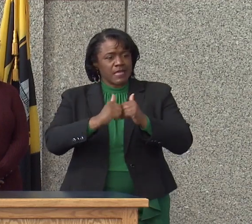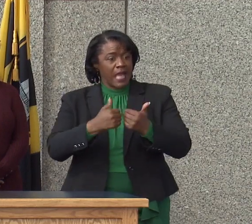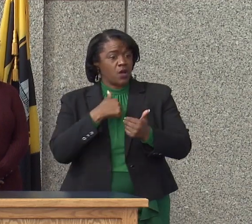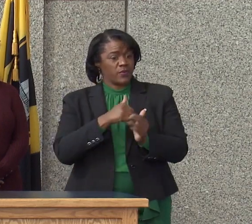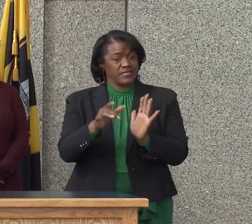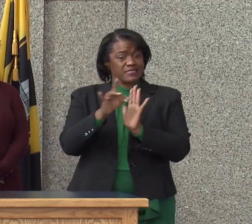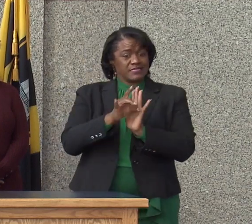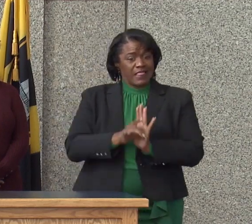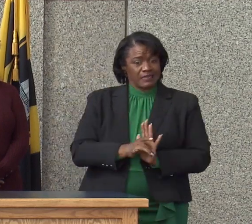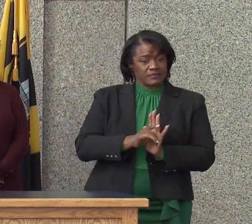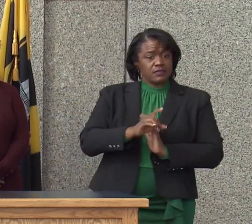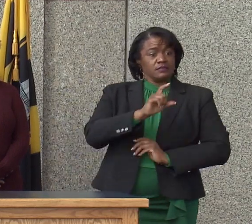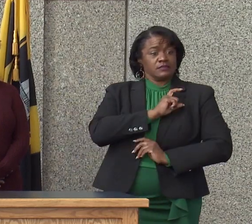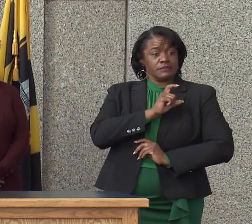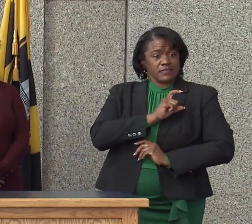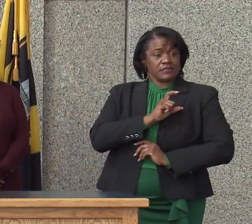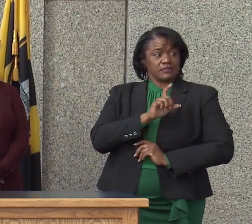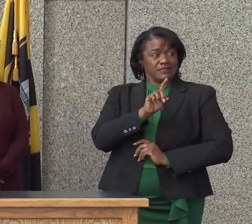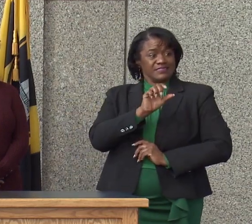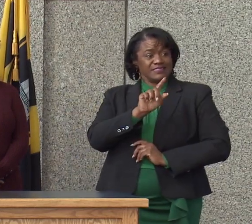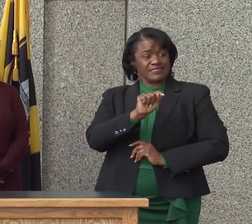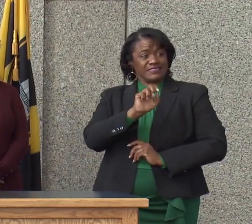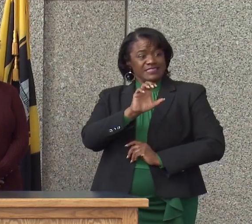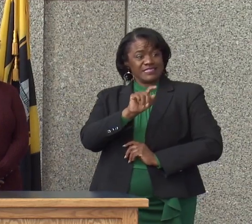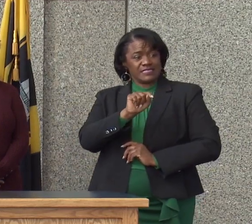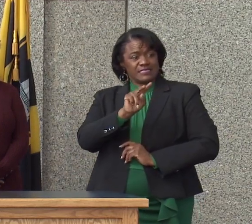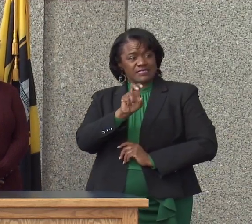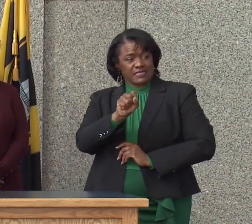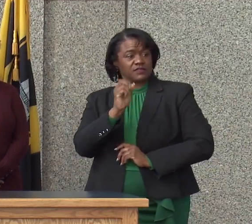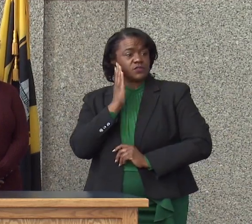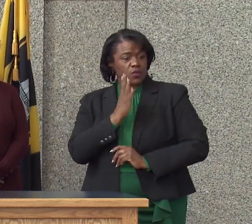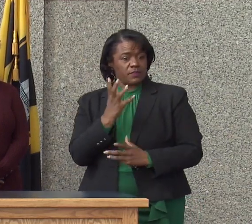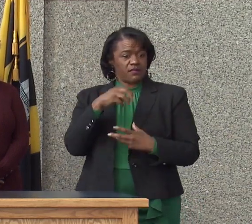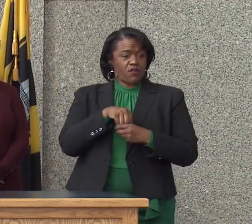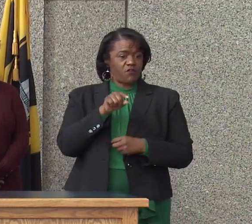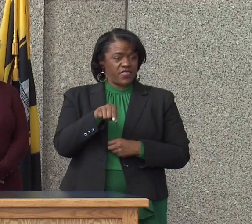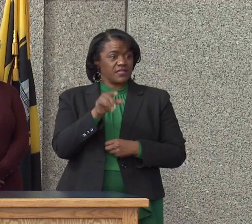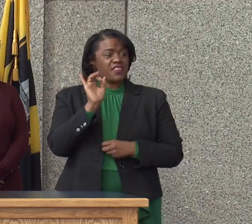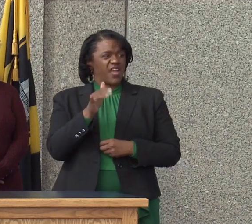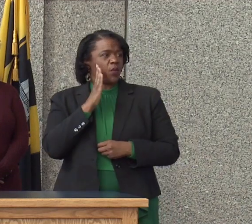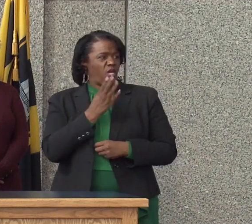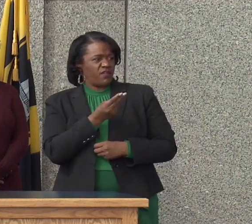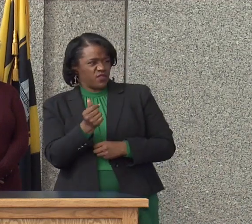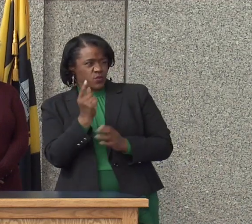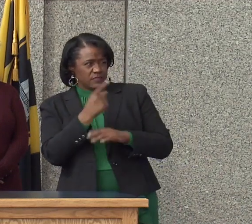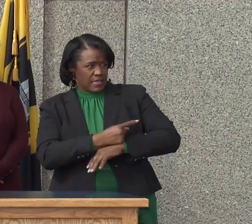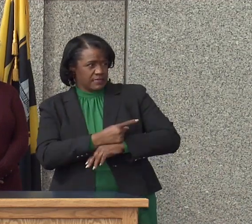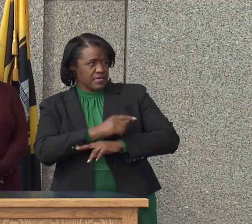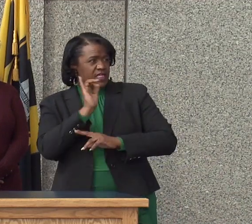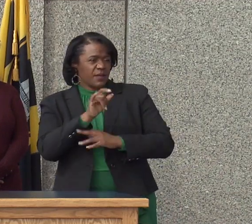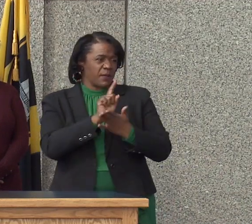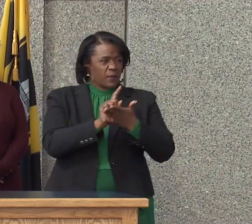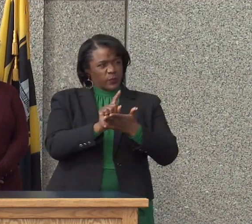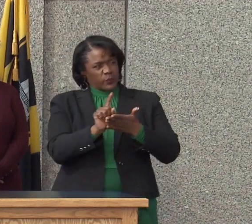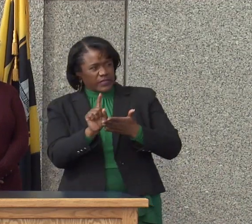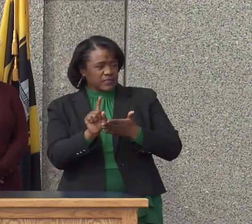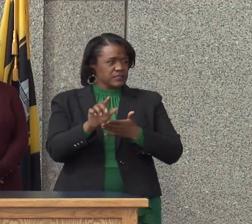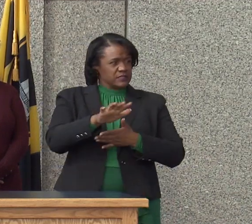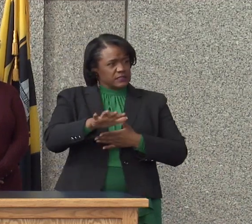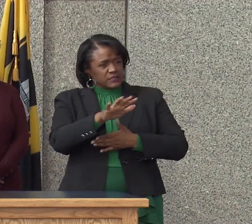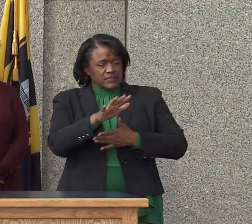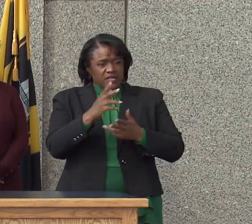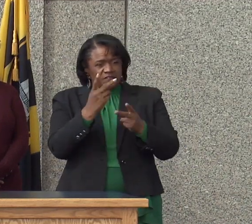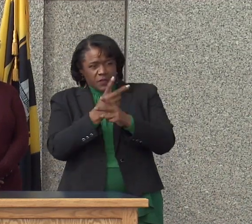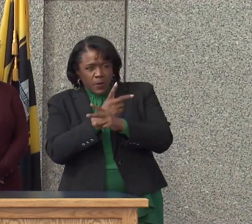select the detectives for this initiative. That will be underway in just a matter of days. And okay. It takes a week or so to figure out